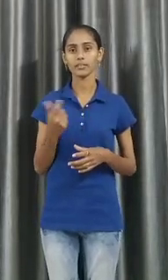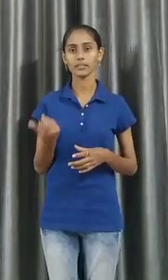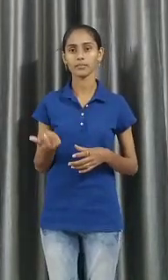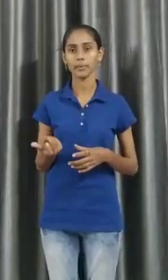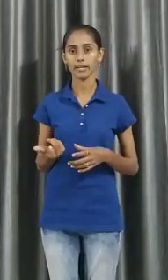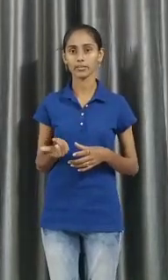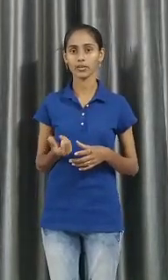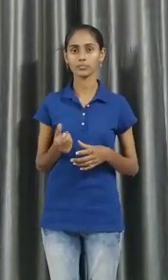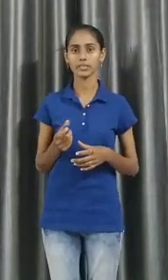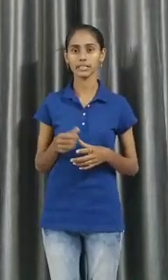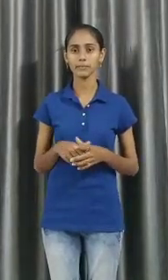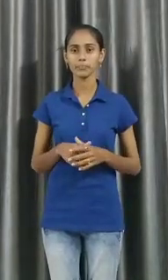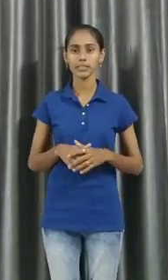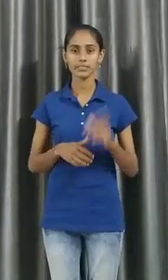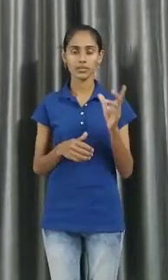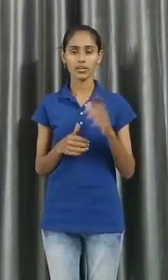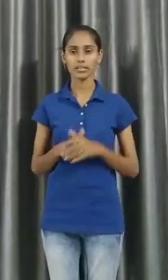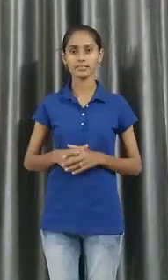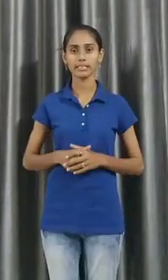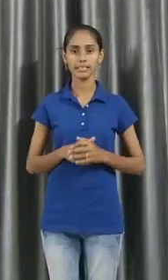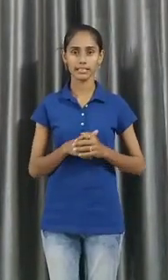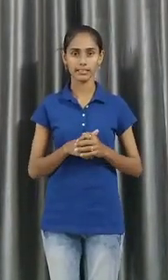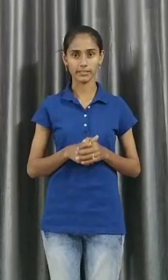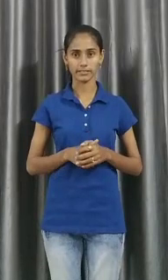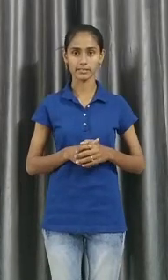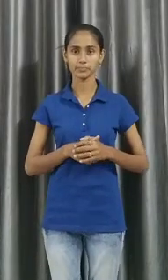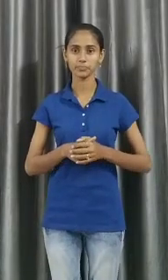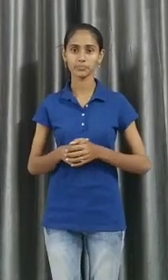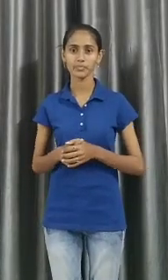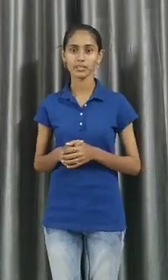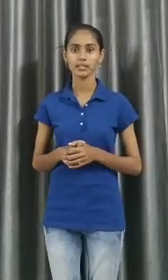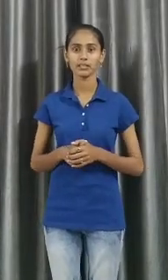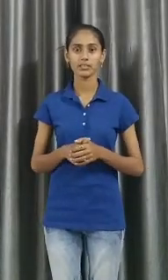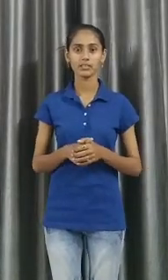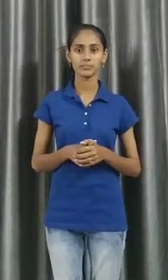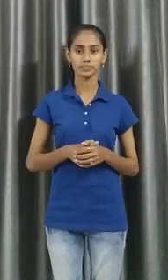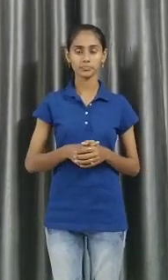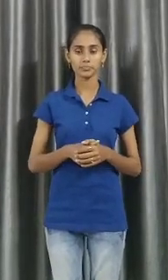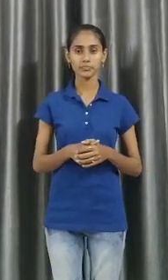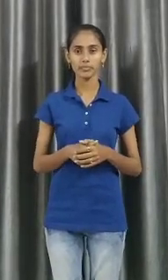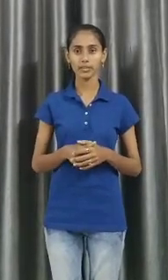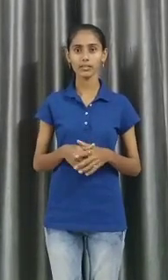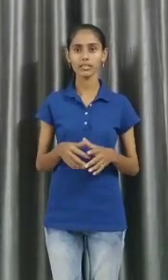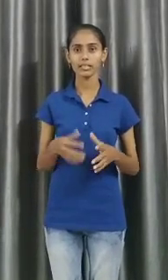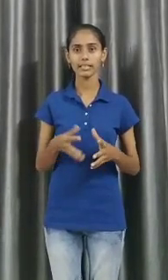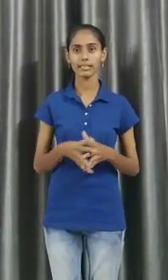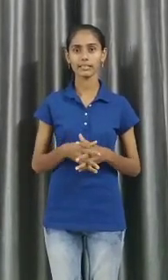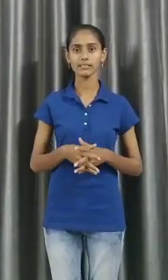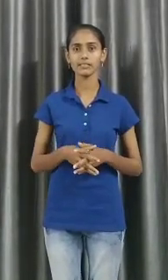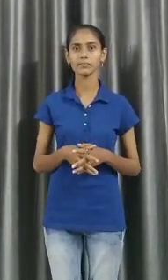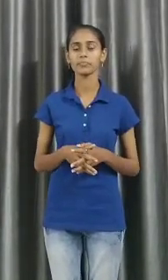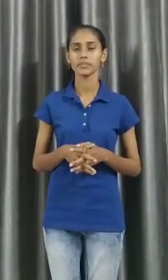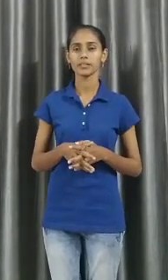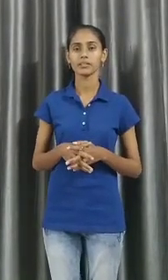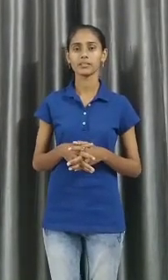the parent object is called as a inheritance. Uh, Inheritance,